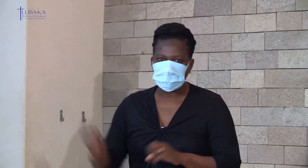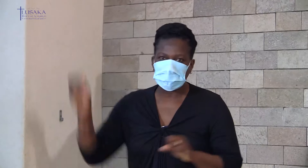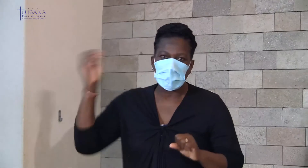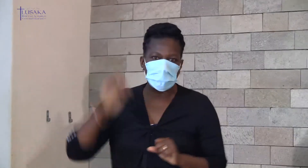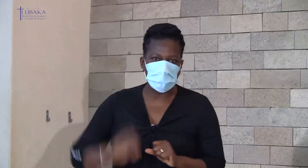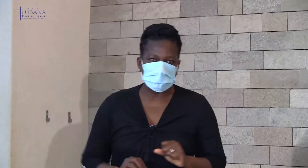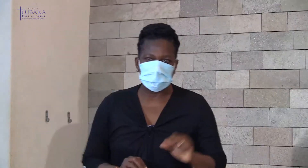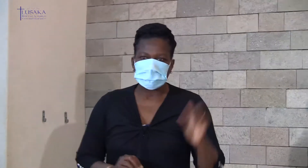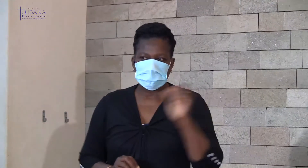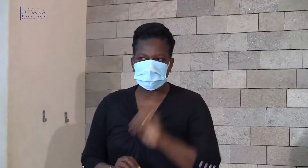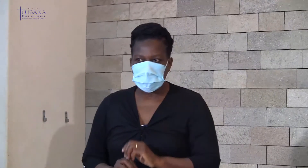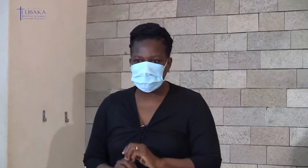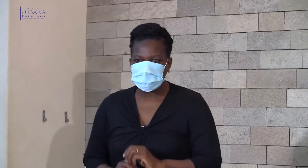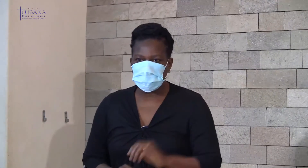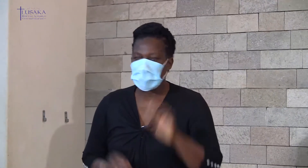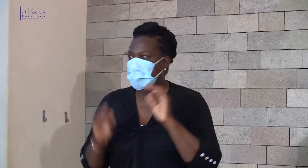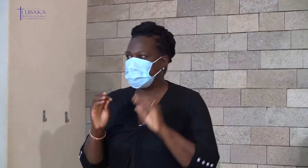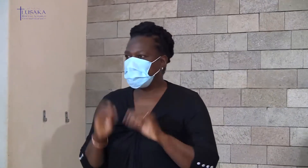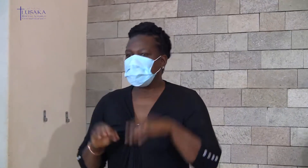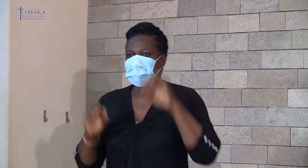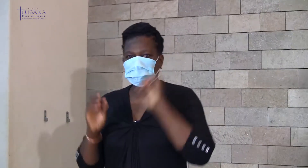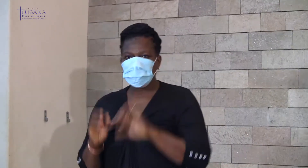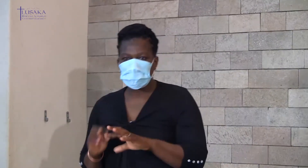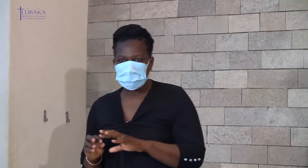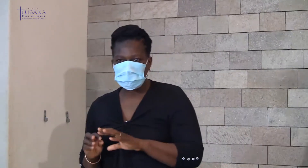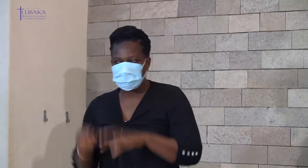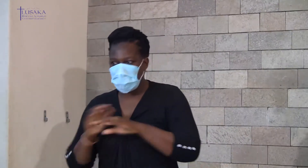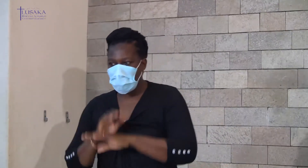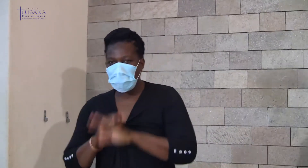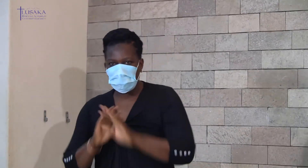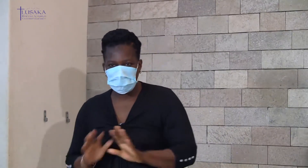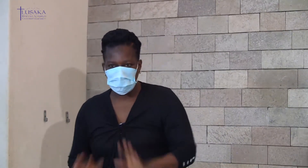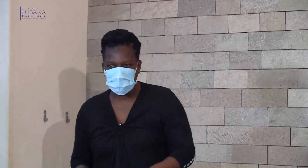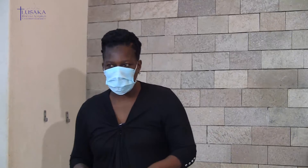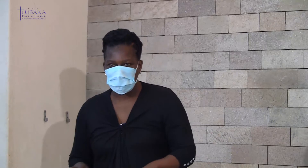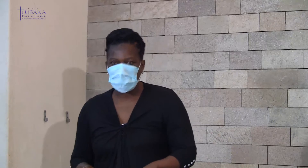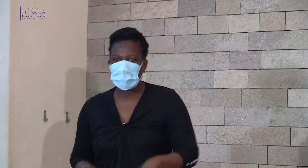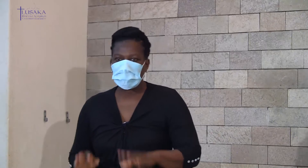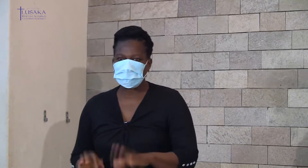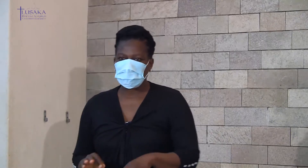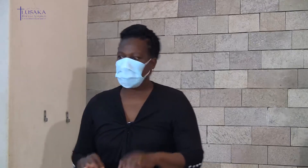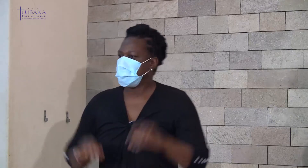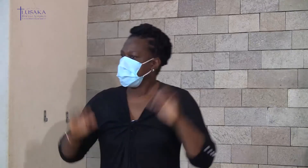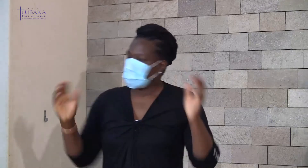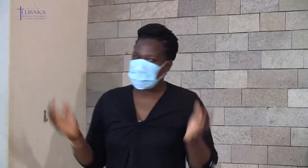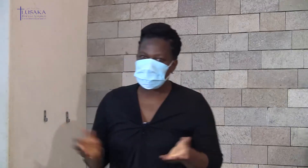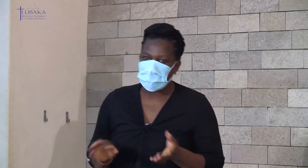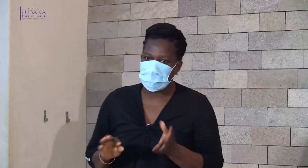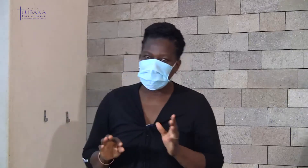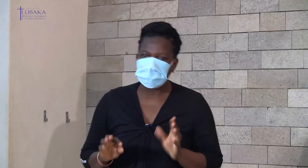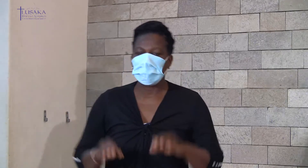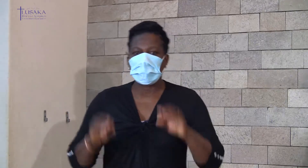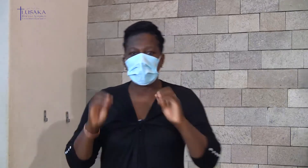accepted because God sent the angel and assured him that all will be well. And so they